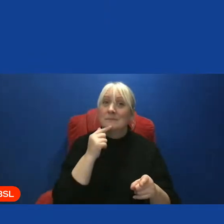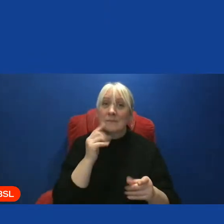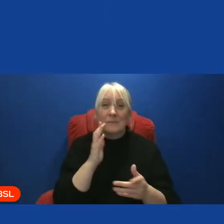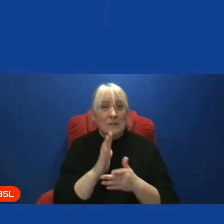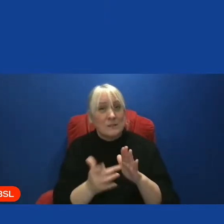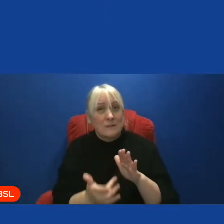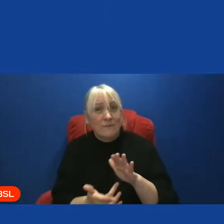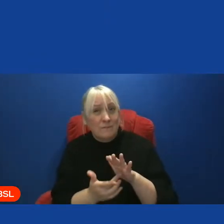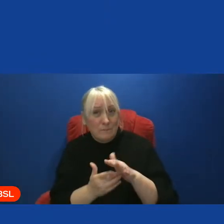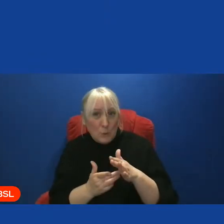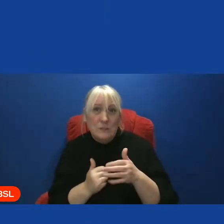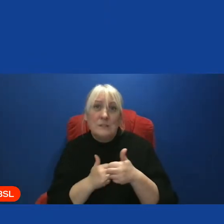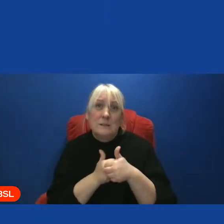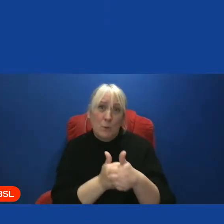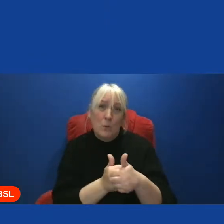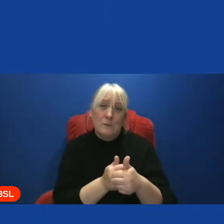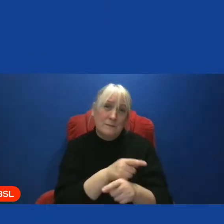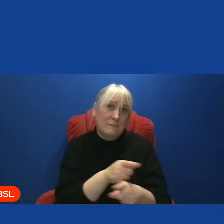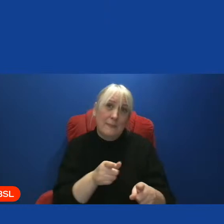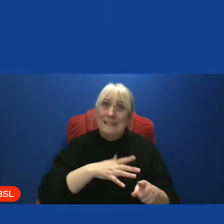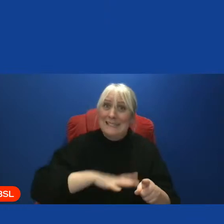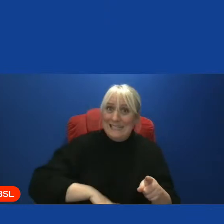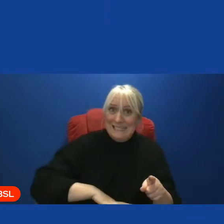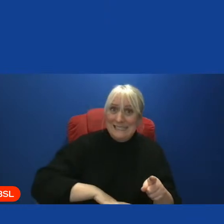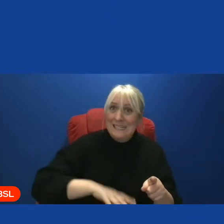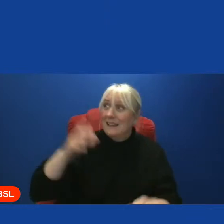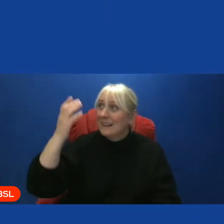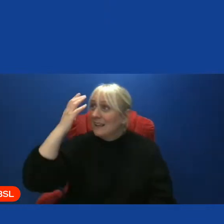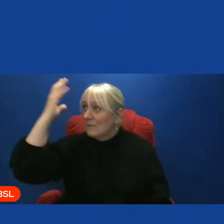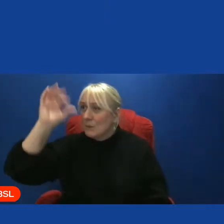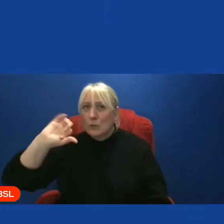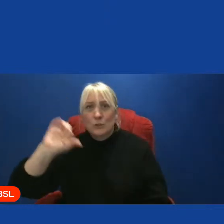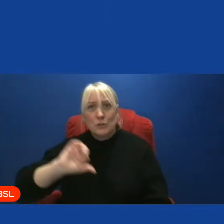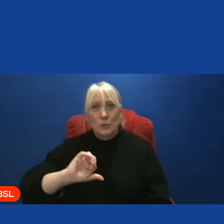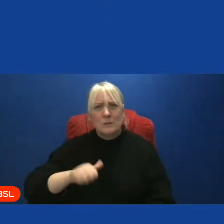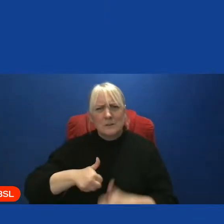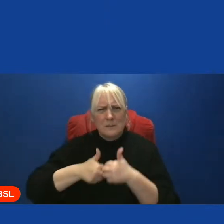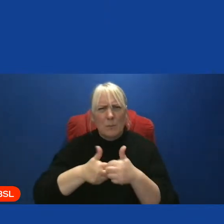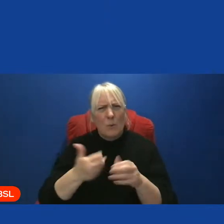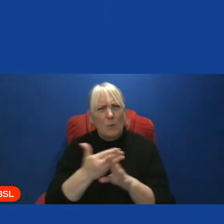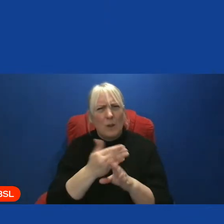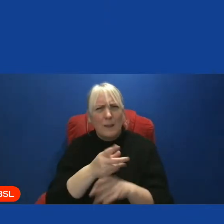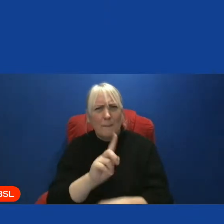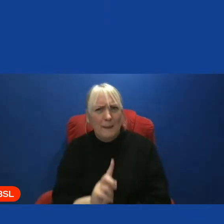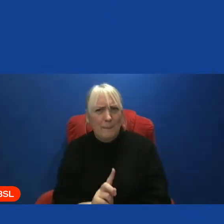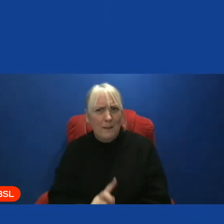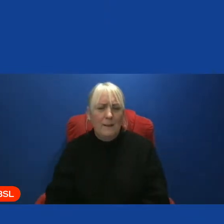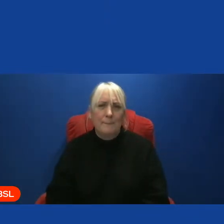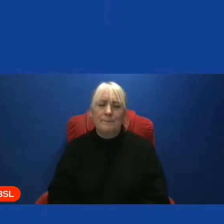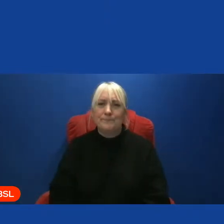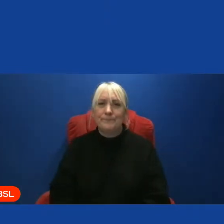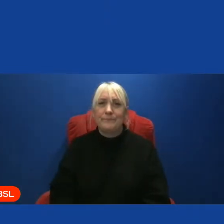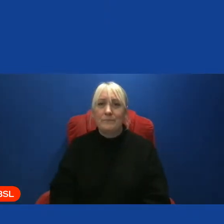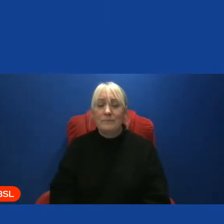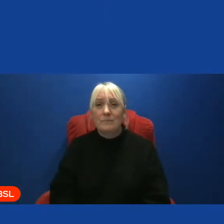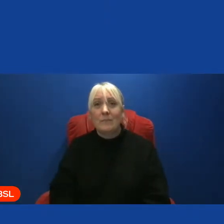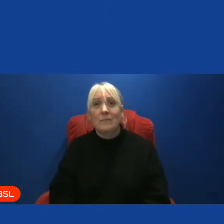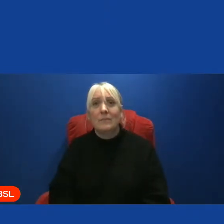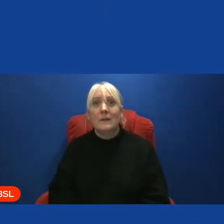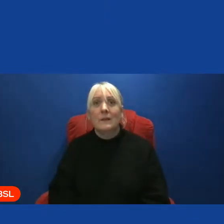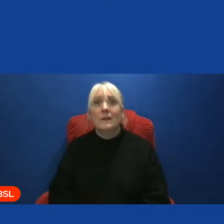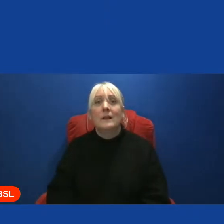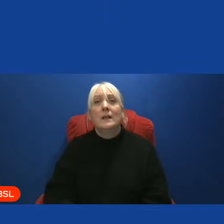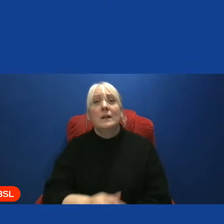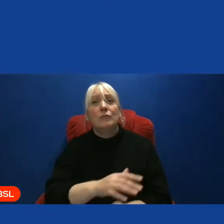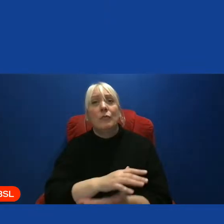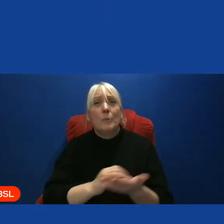people to survive, and a government that is supposed to represent working people at that. By removing the work capability assessment and